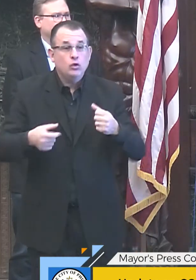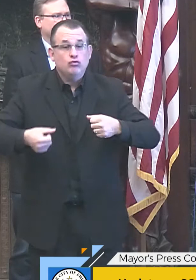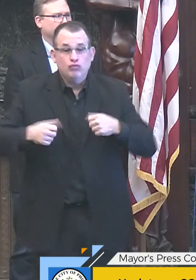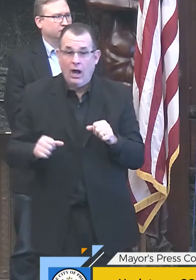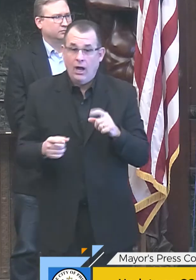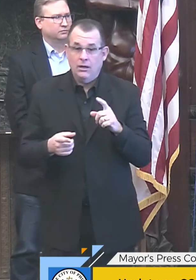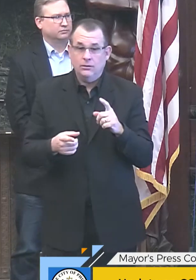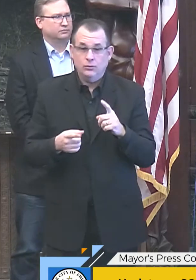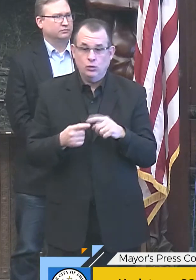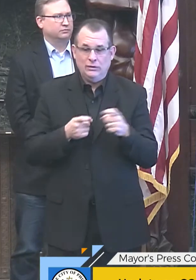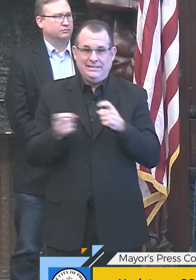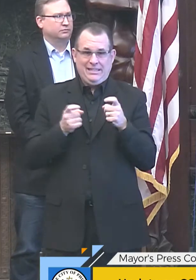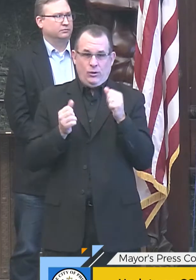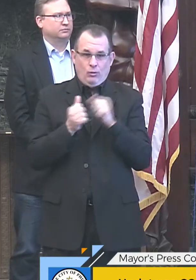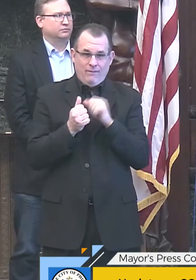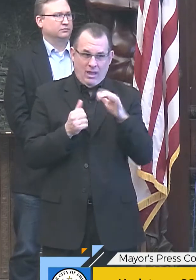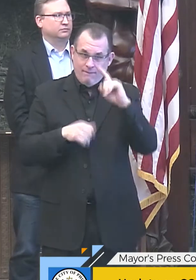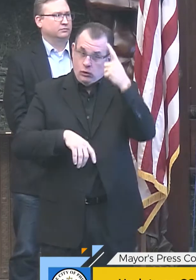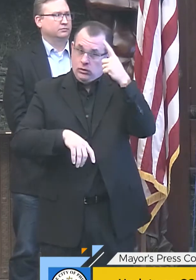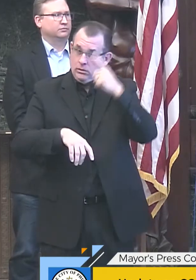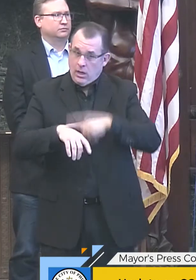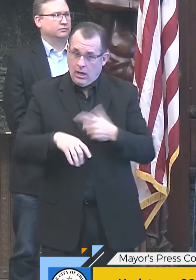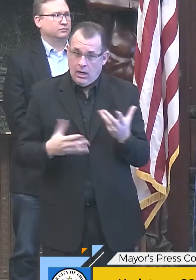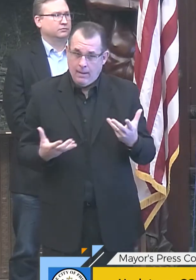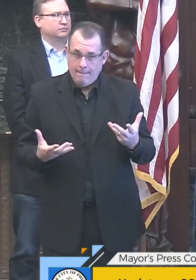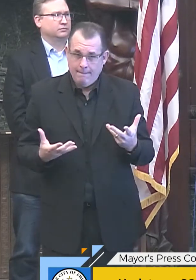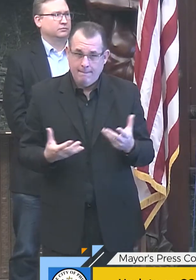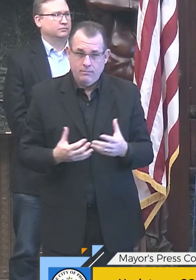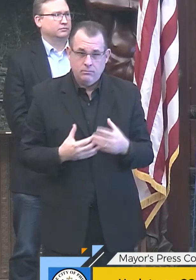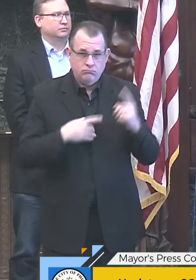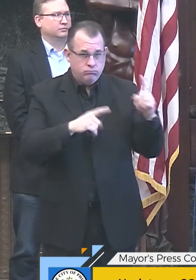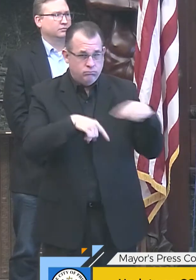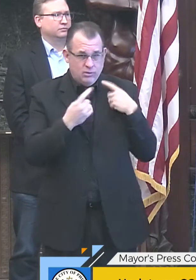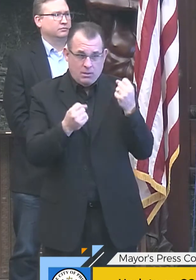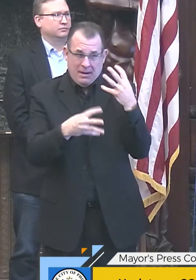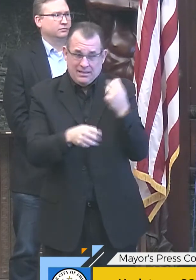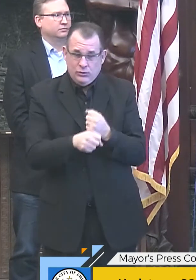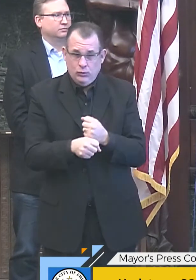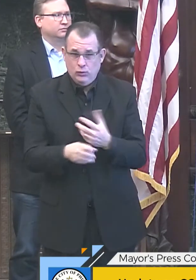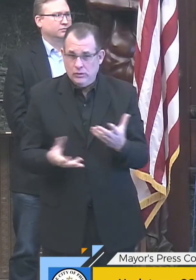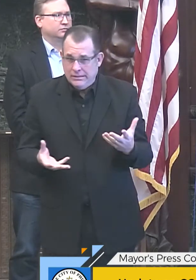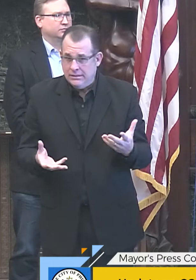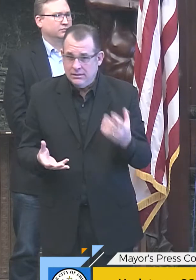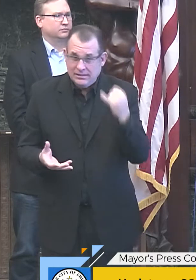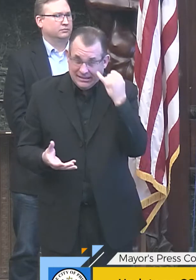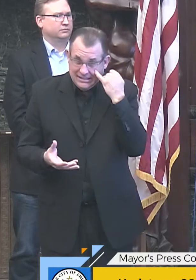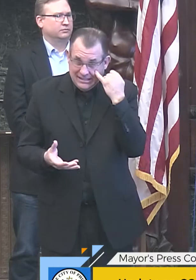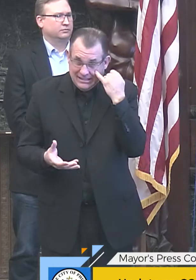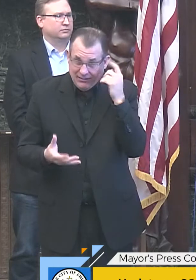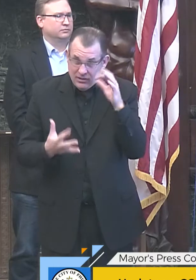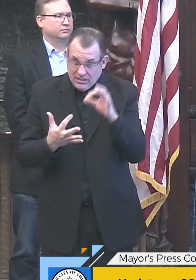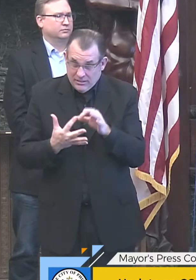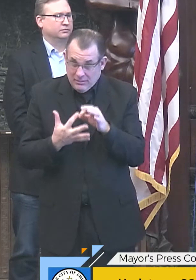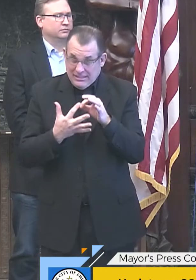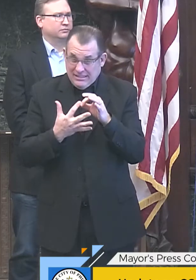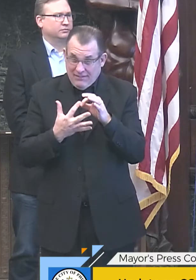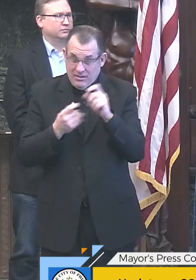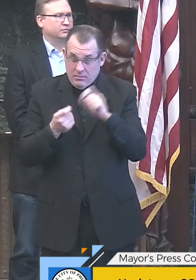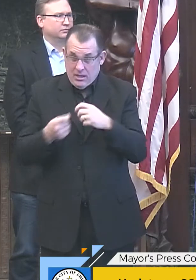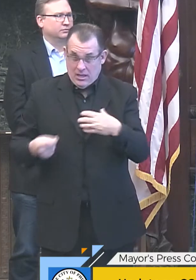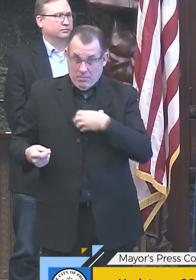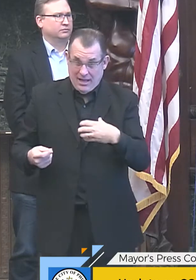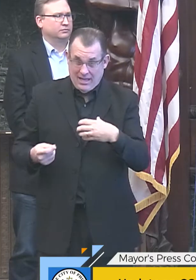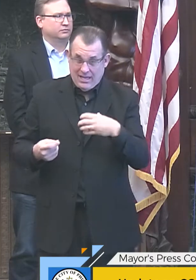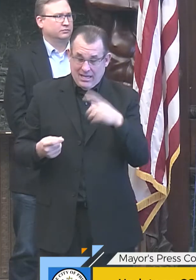time, probably in a generation or two. If there are specific complaints that we can address, we will, but people need to have